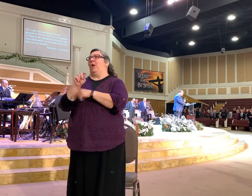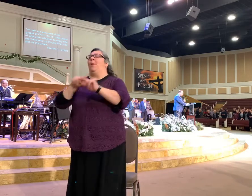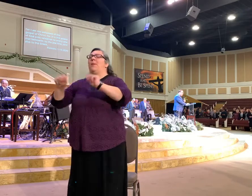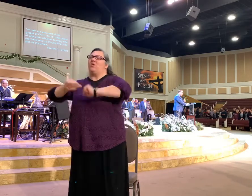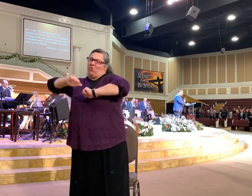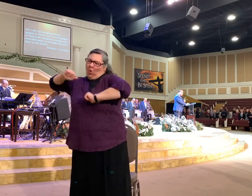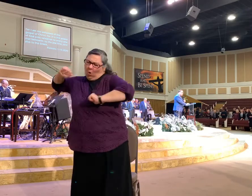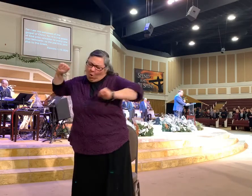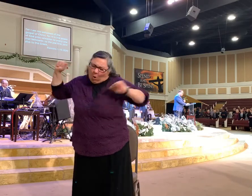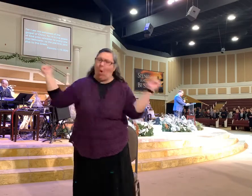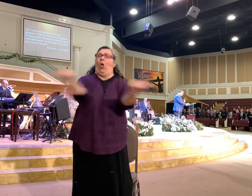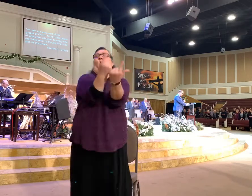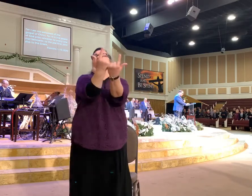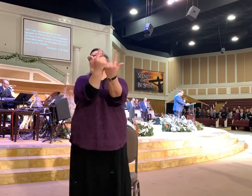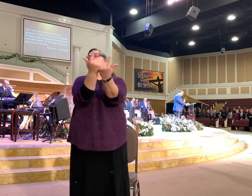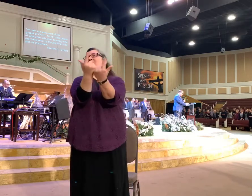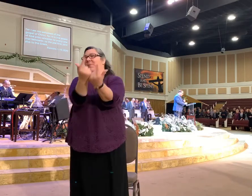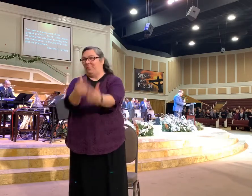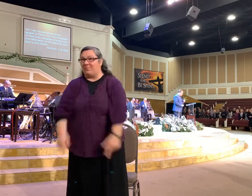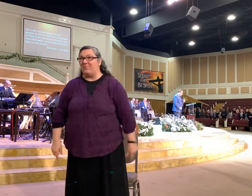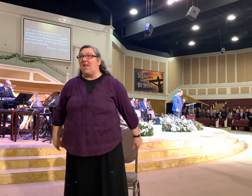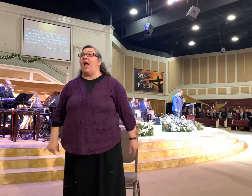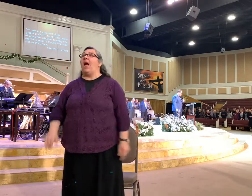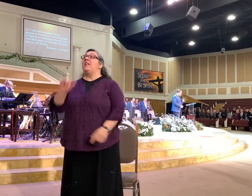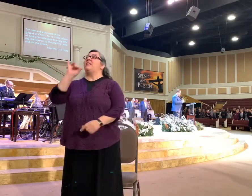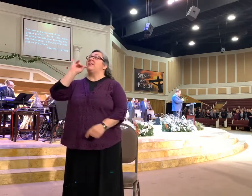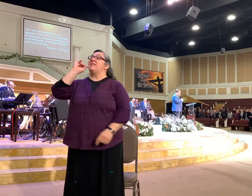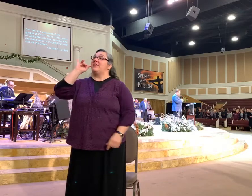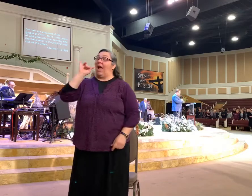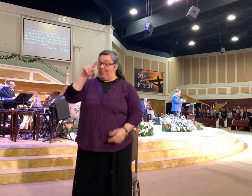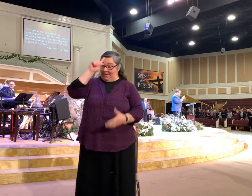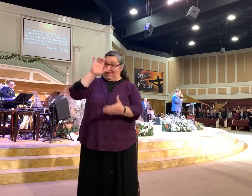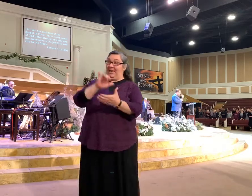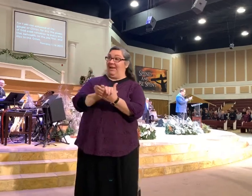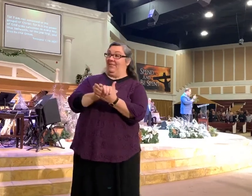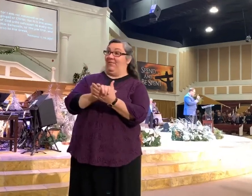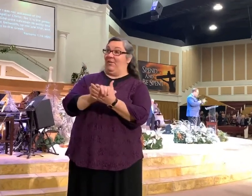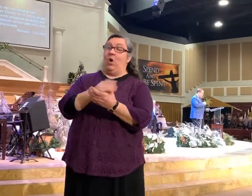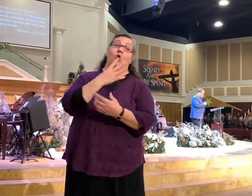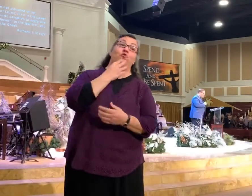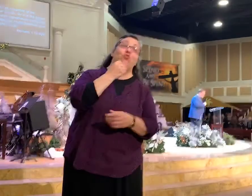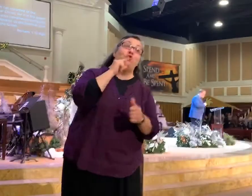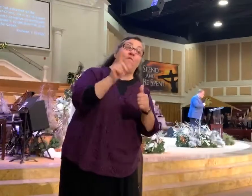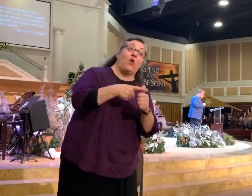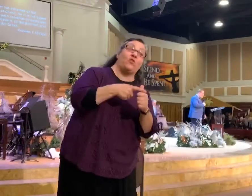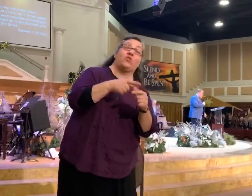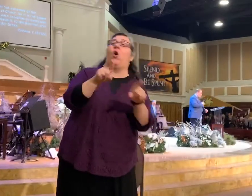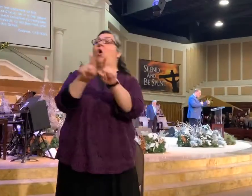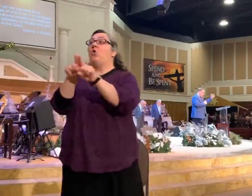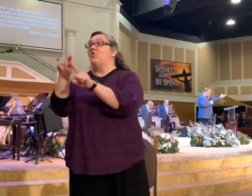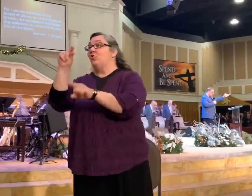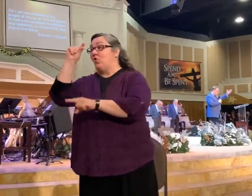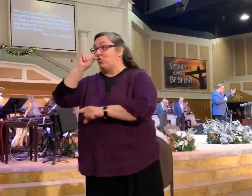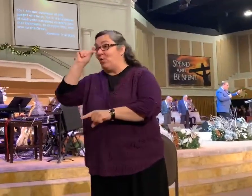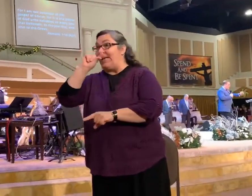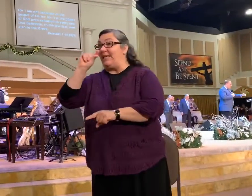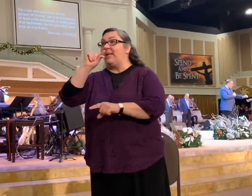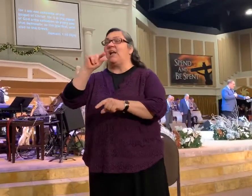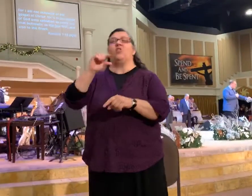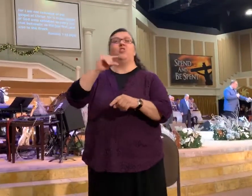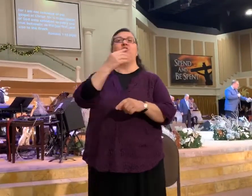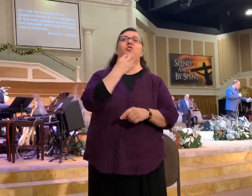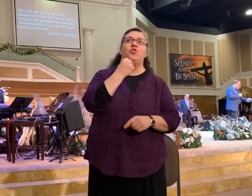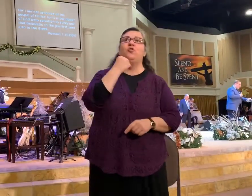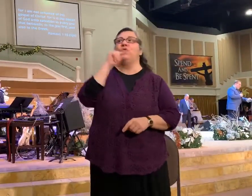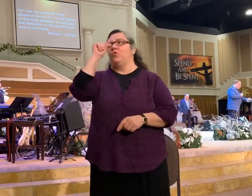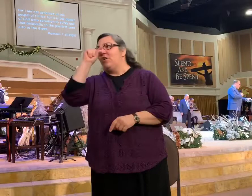to everyone. Woo! To everyone. That believeth. To the Jew first and also to the Greek, that means Jew and Gentile